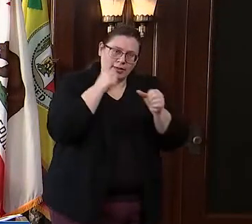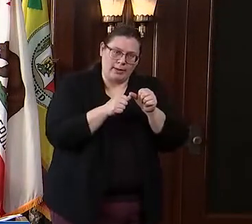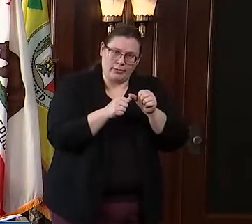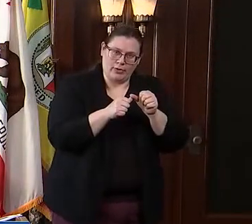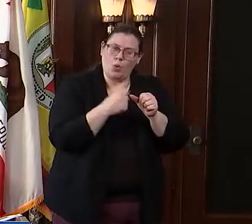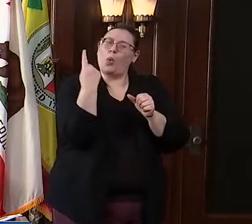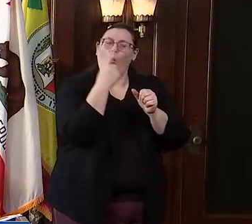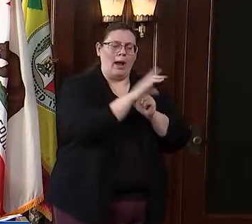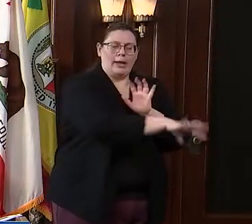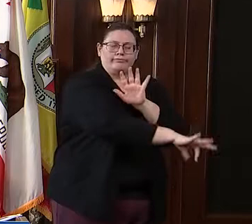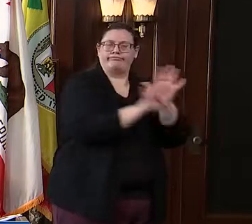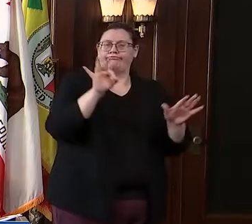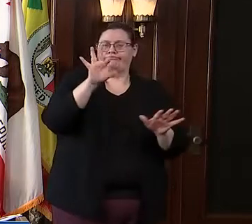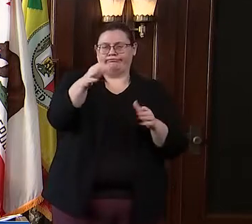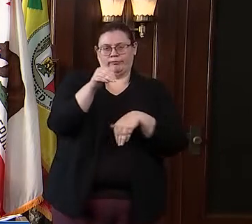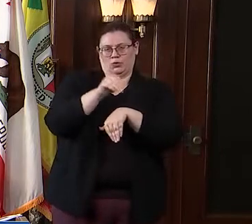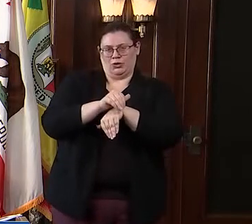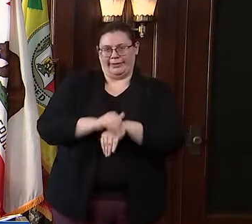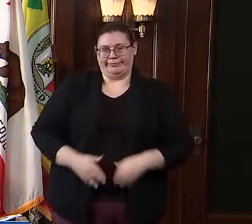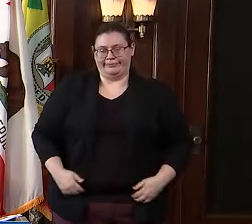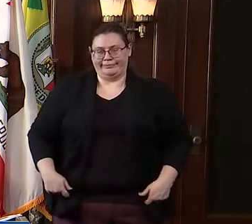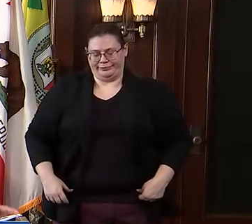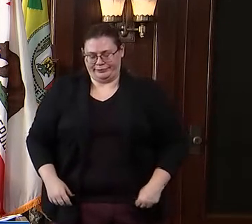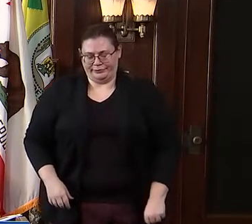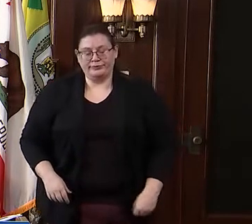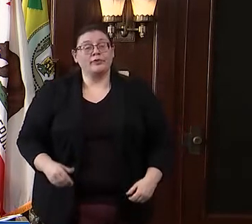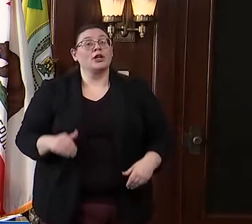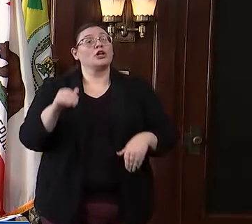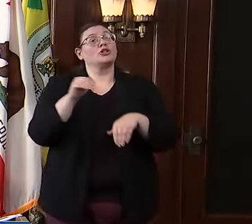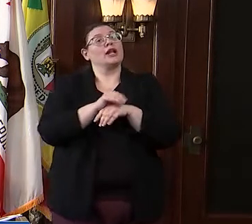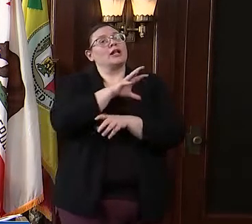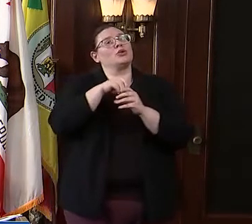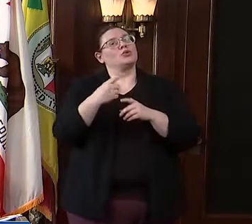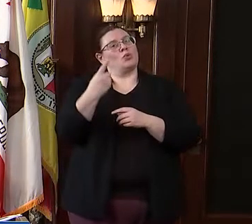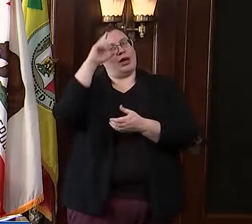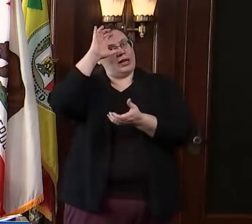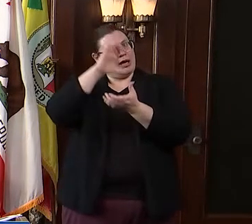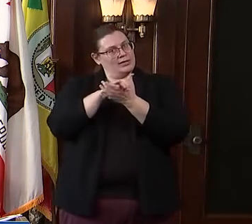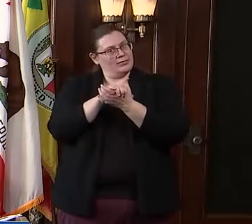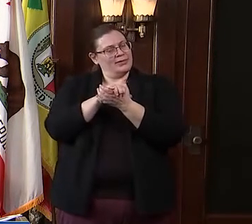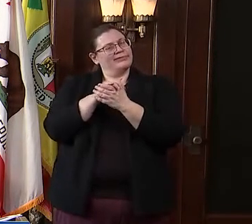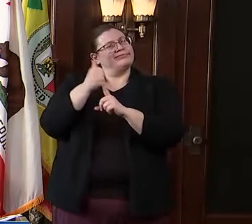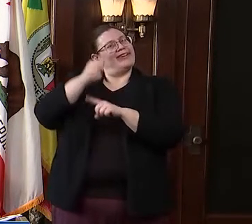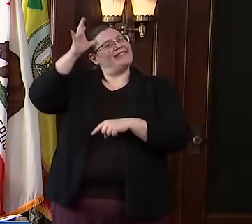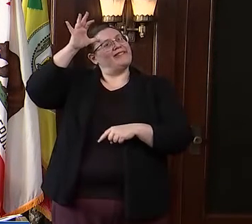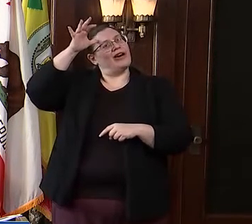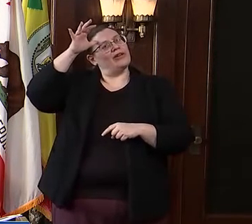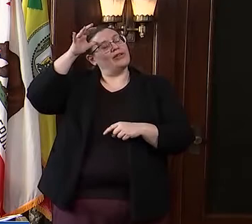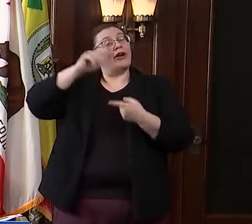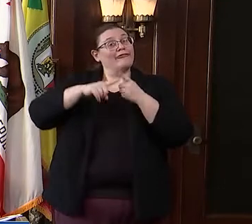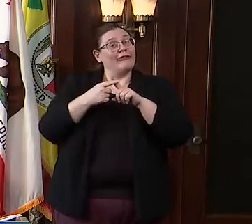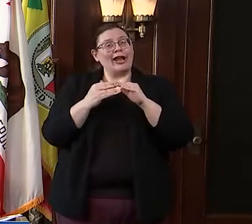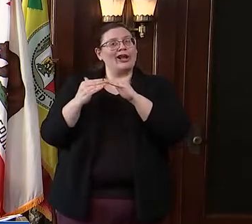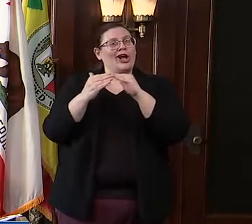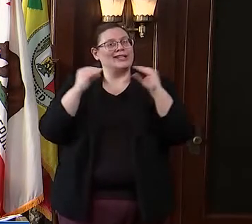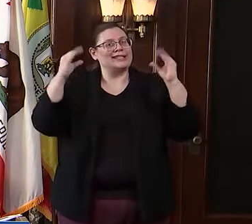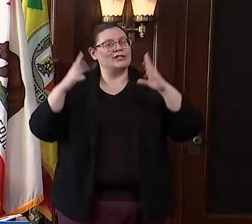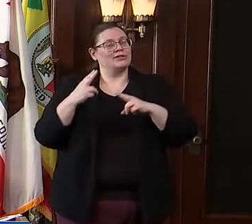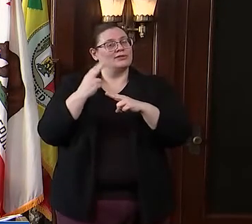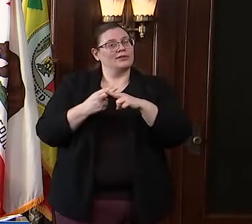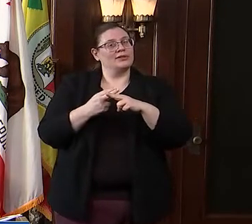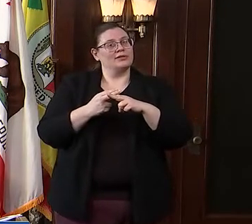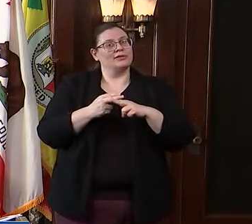of those with you tonight. Tonight's number includes a husband and a father, a friend, colleague, and teacher